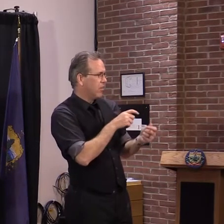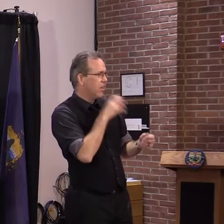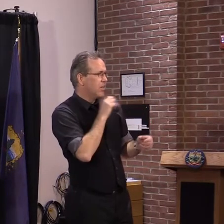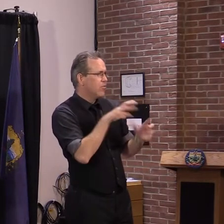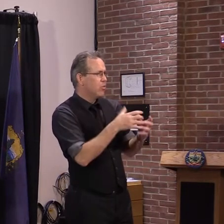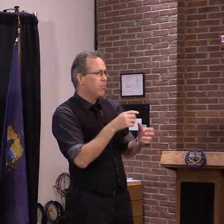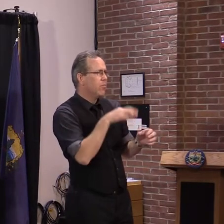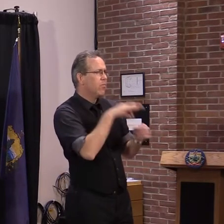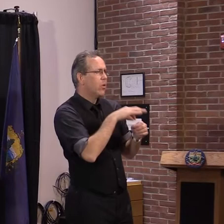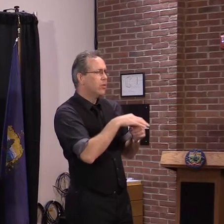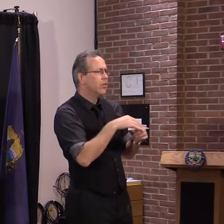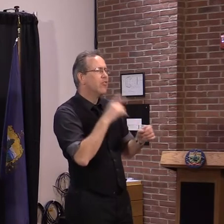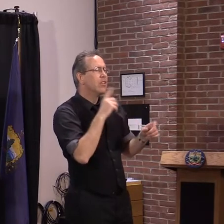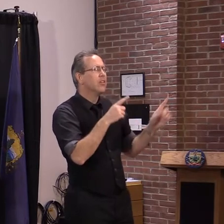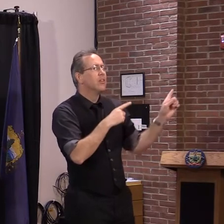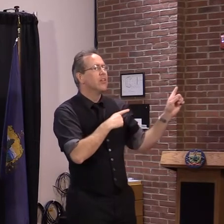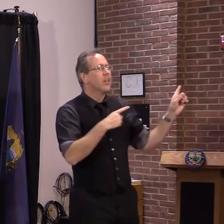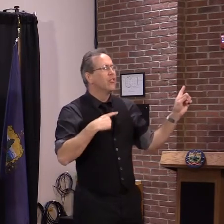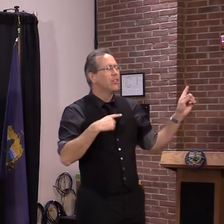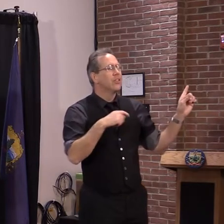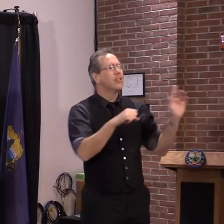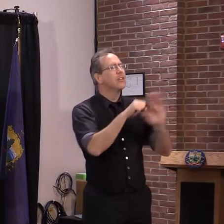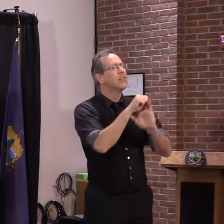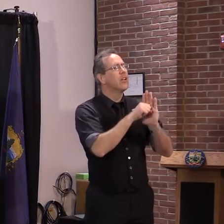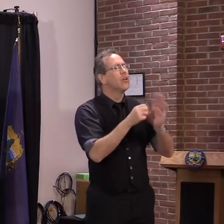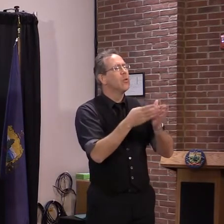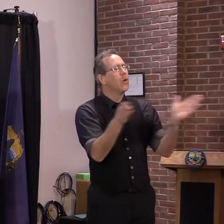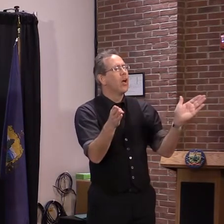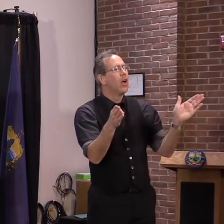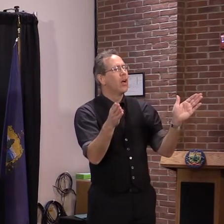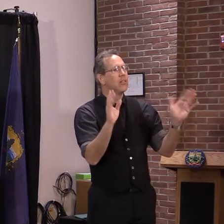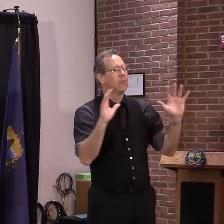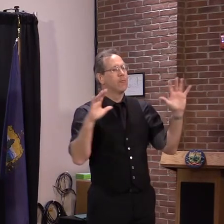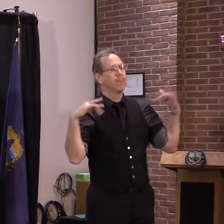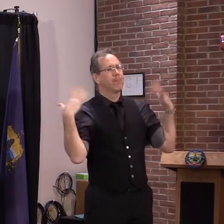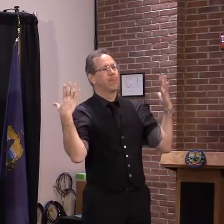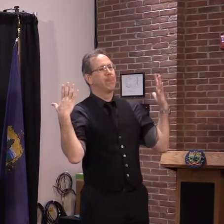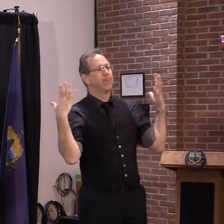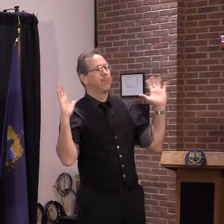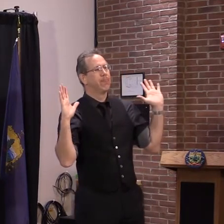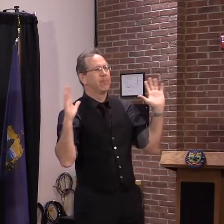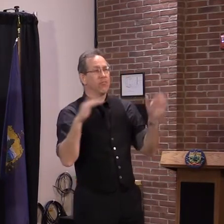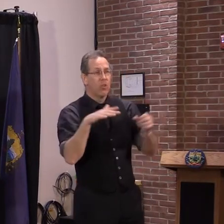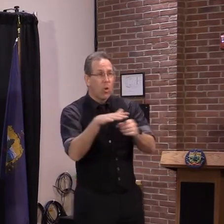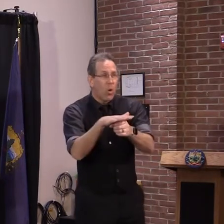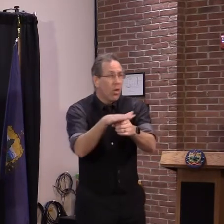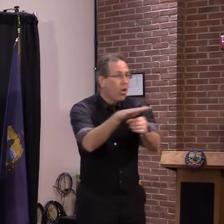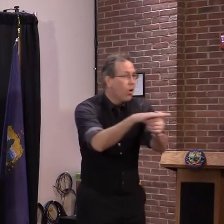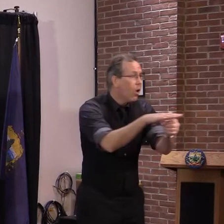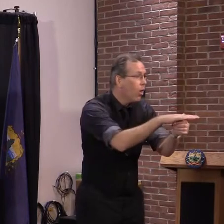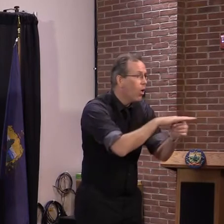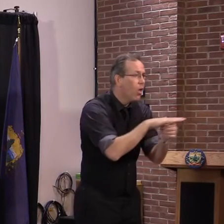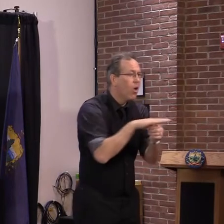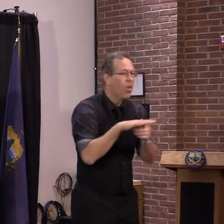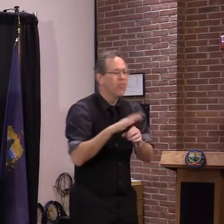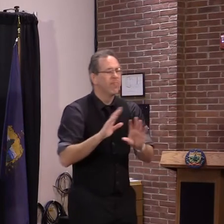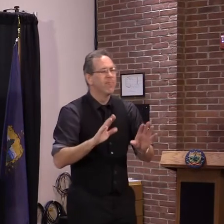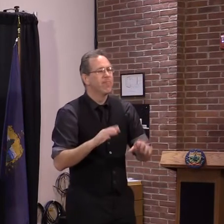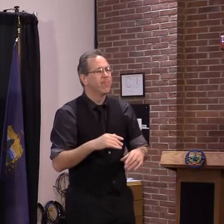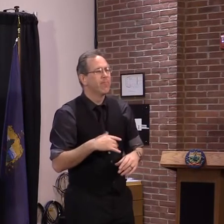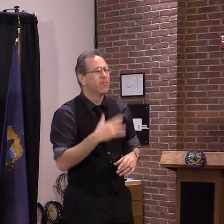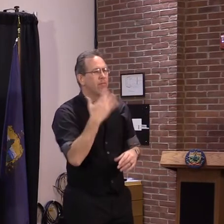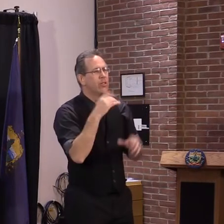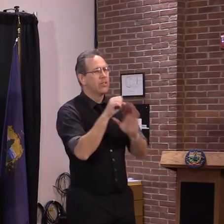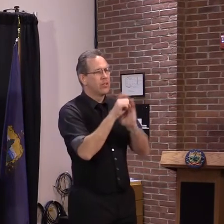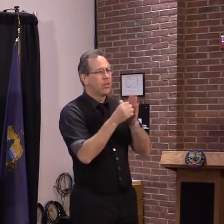the legislature on a statewide basis if we're going to have and not do a piecemeal across the state in just one